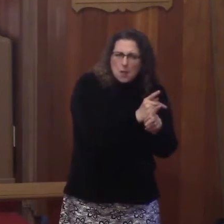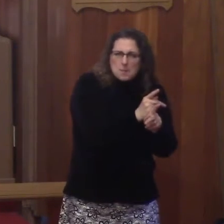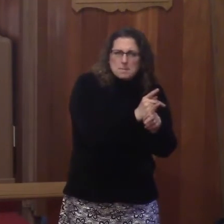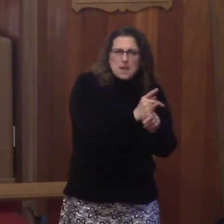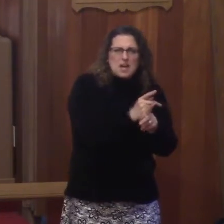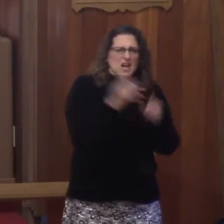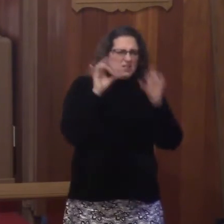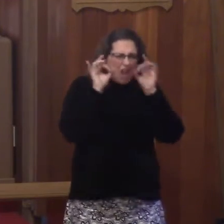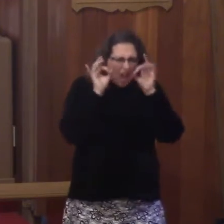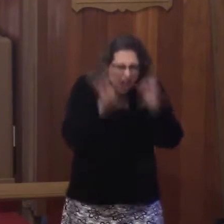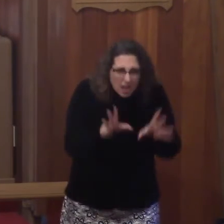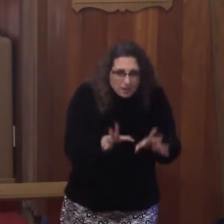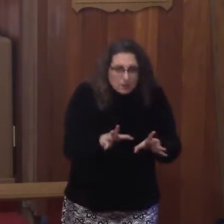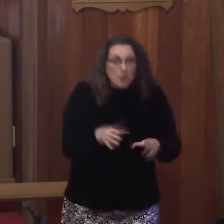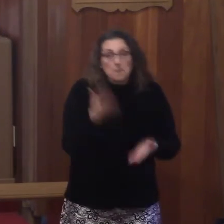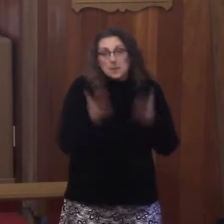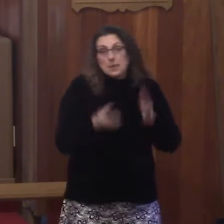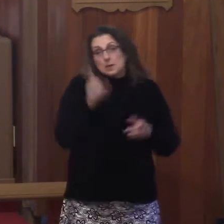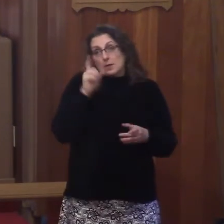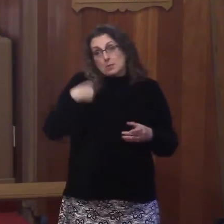a good play or a good invasion.